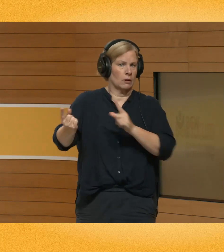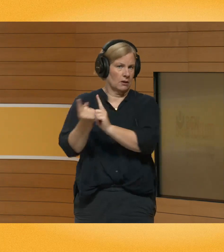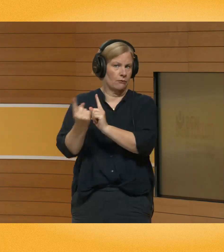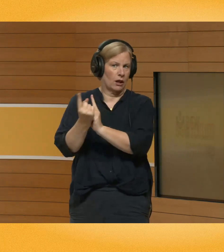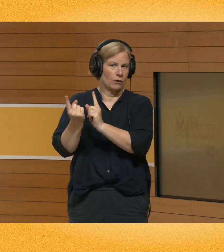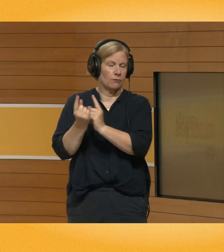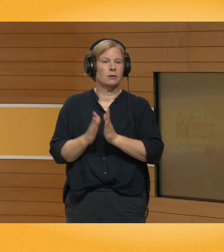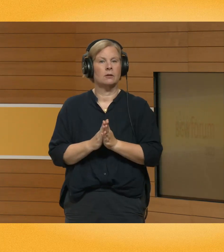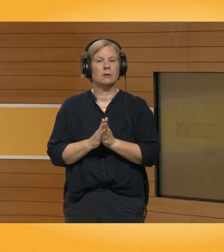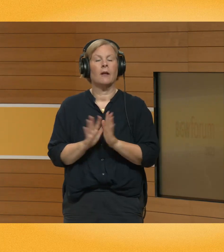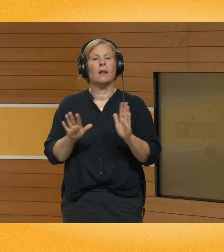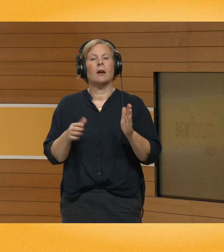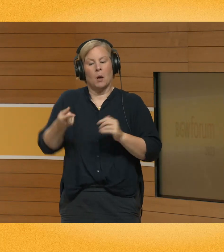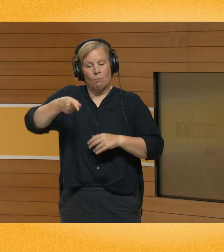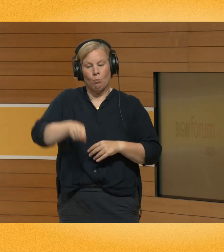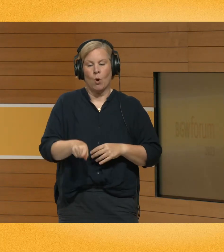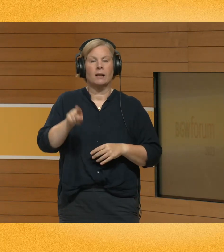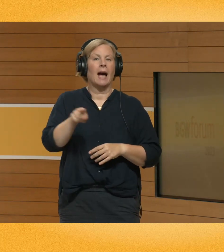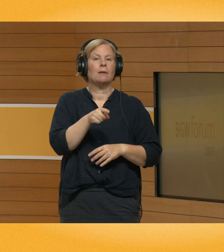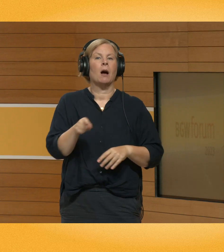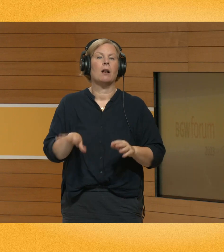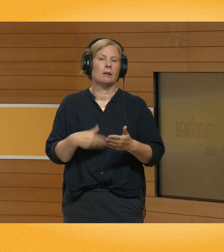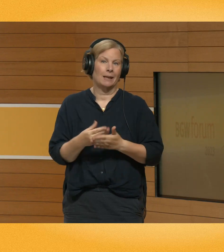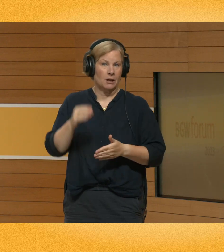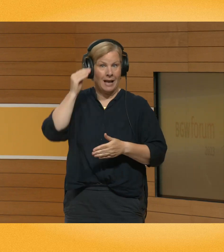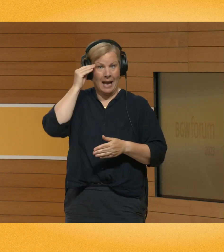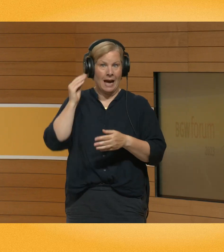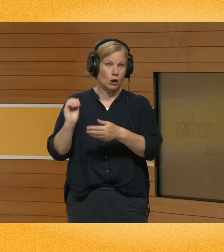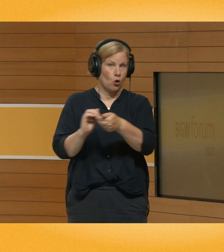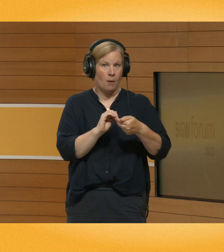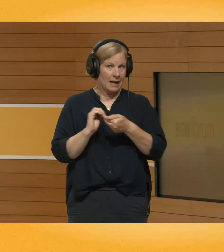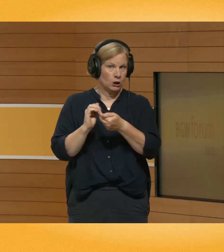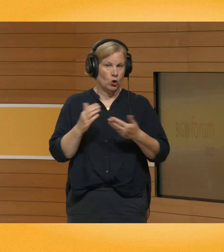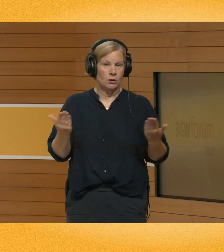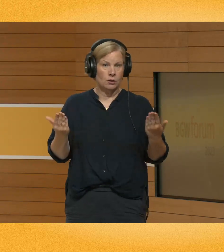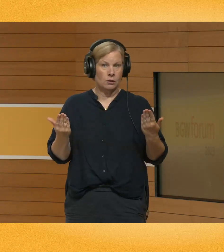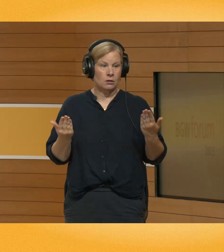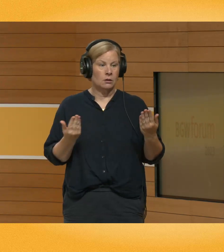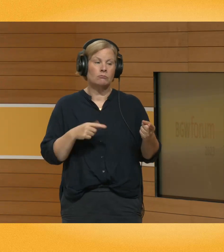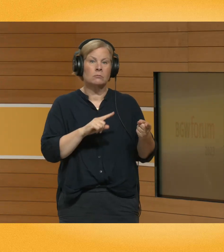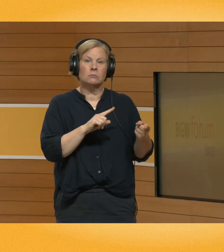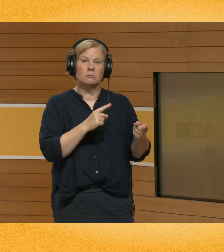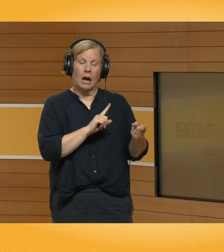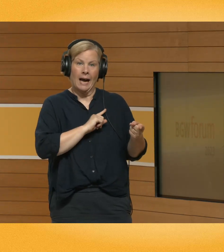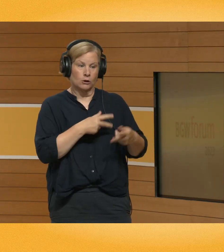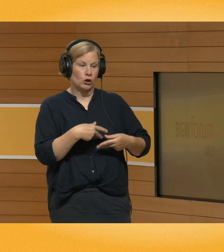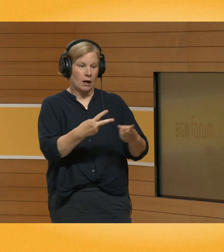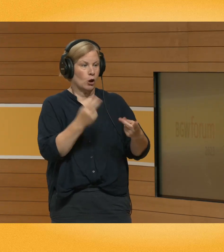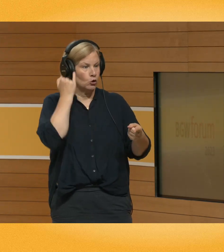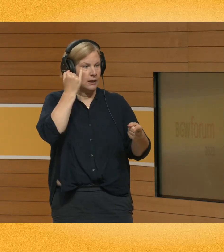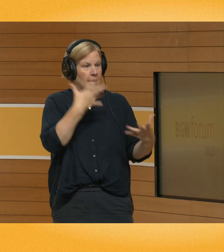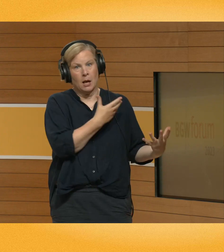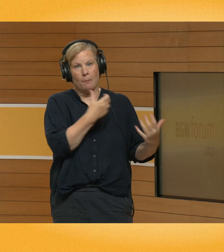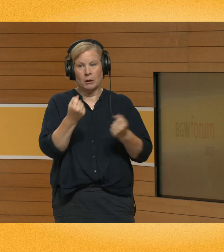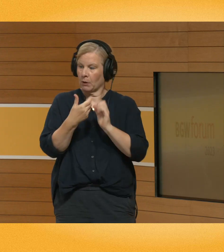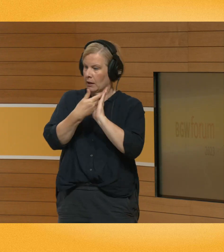place. You can actively bring in your ideas from your own hospital, things that you want to present or share with the others. And this is